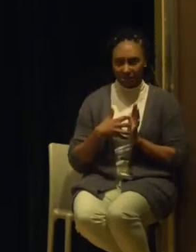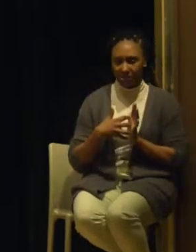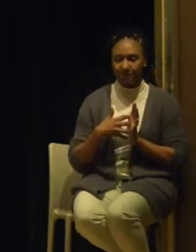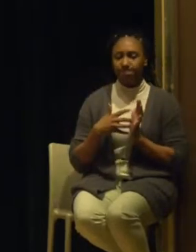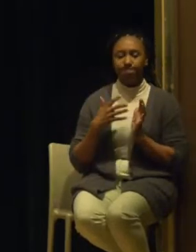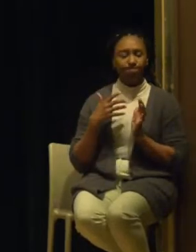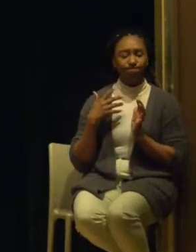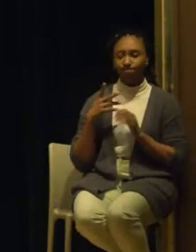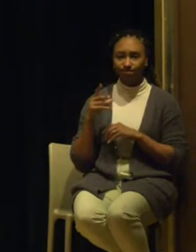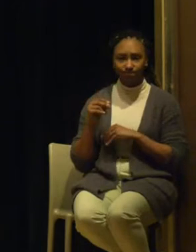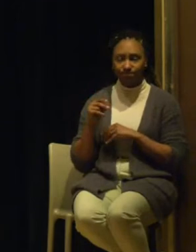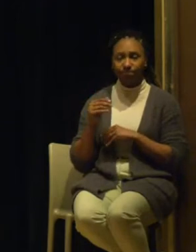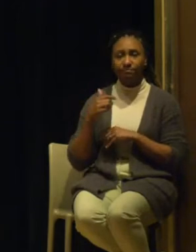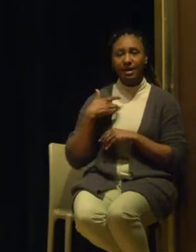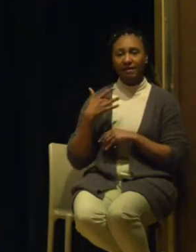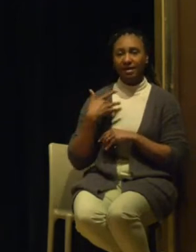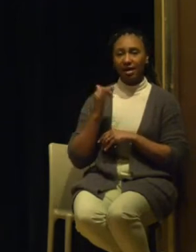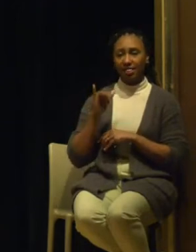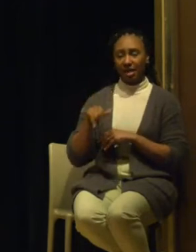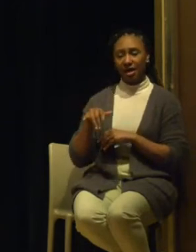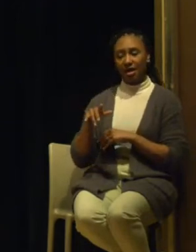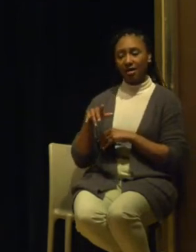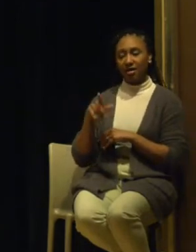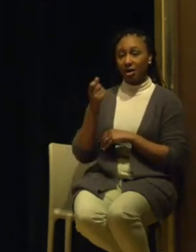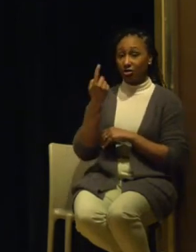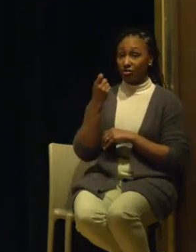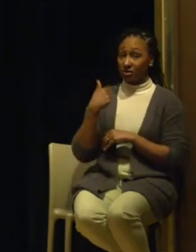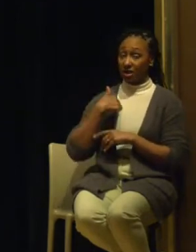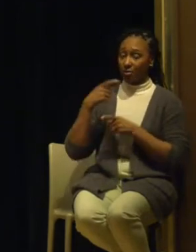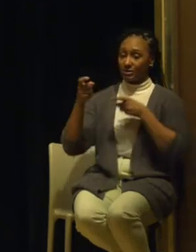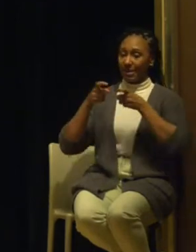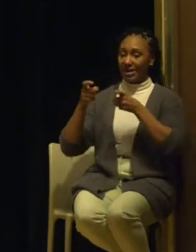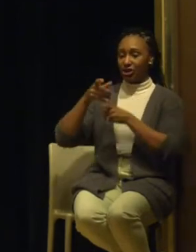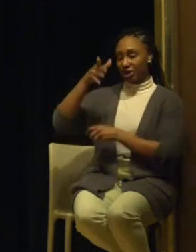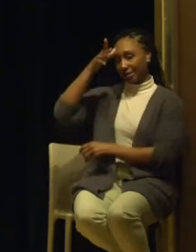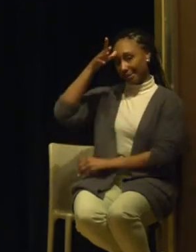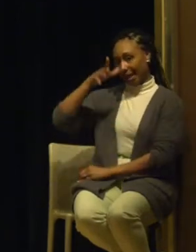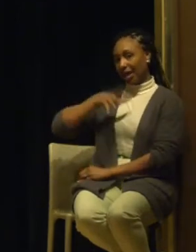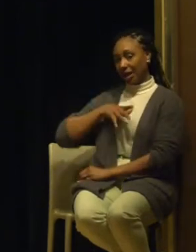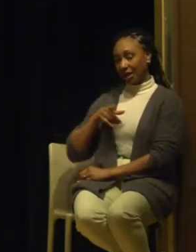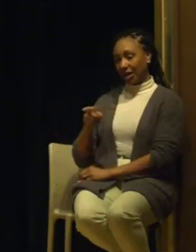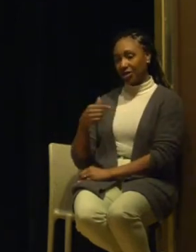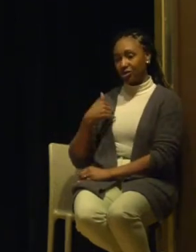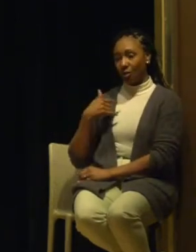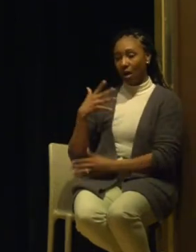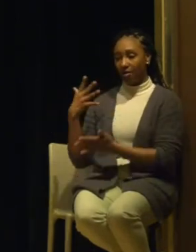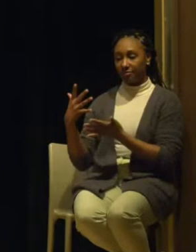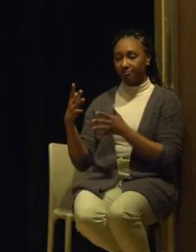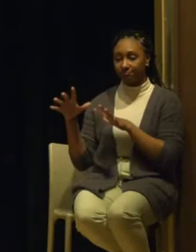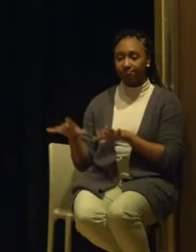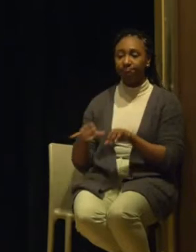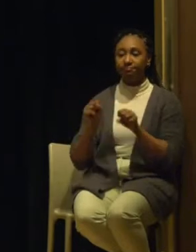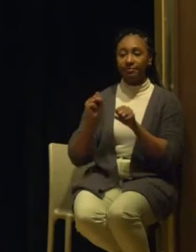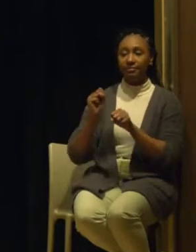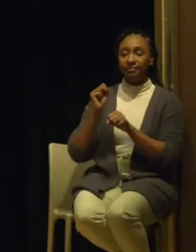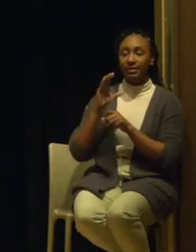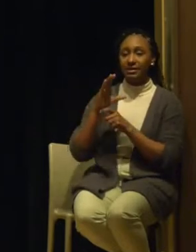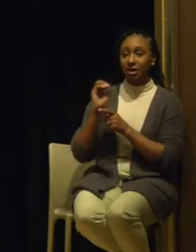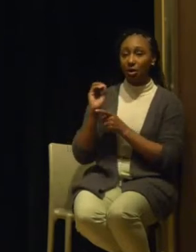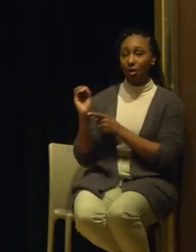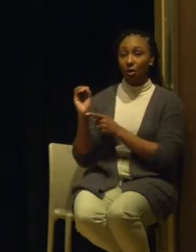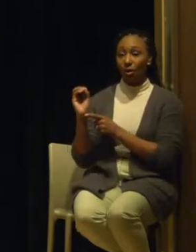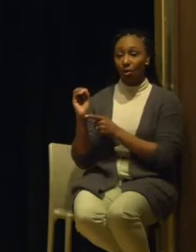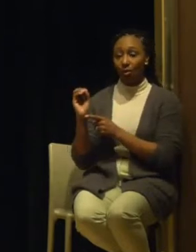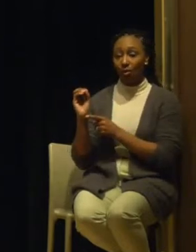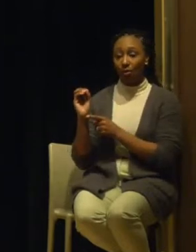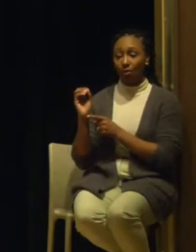especially when you're back to your point, when you're managing men. Yeah. And when I got the COO position, all the